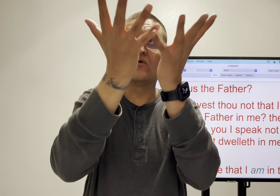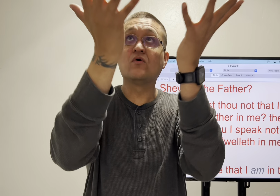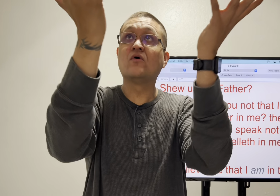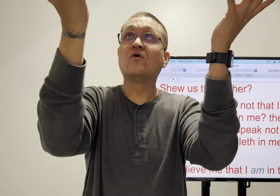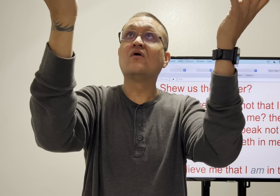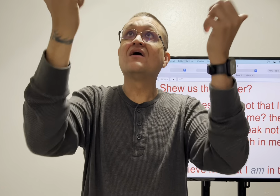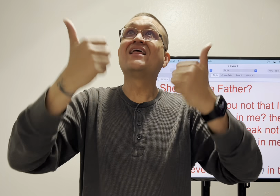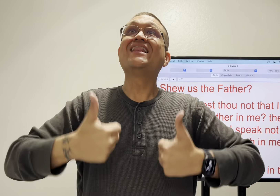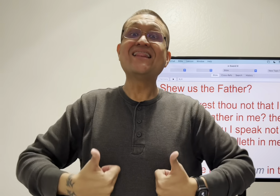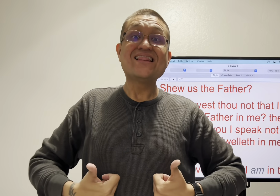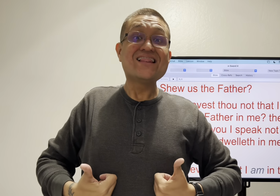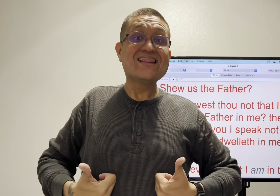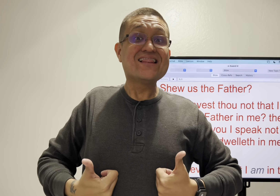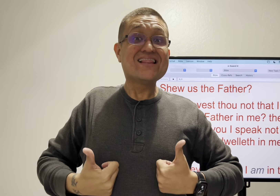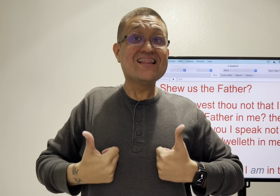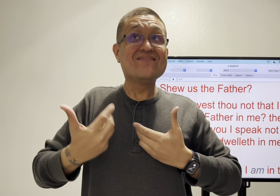God is everywhere.